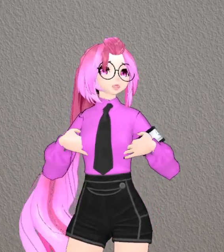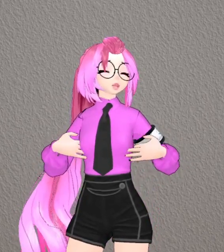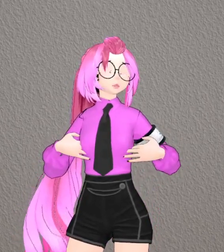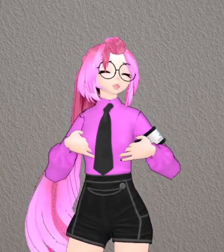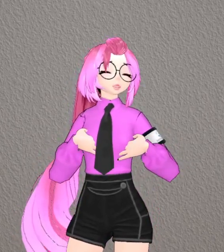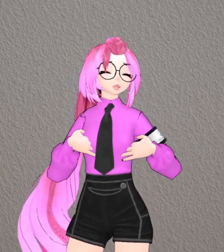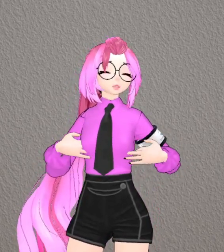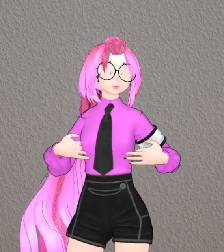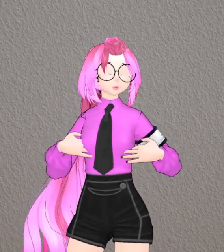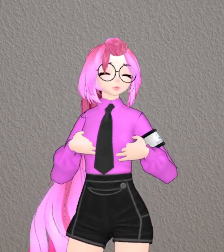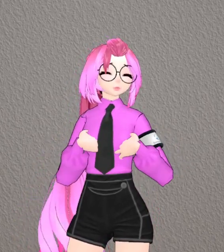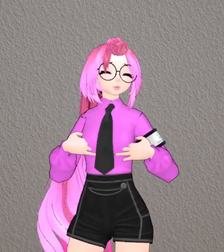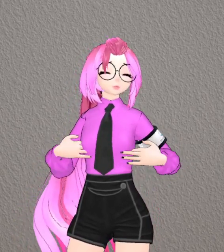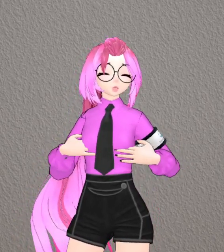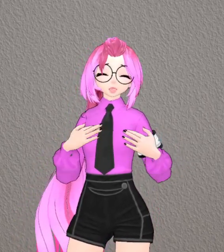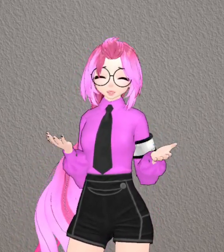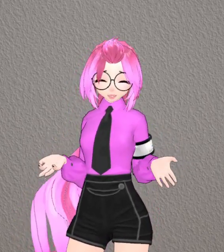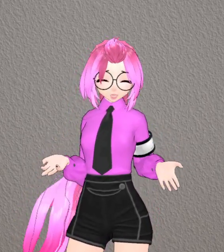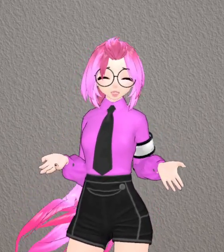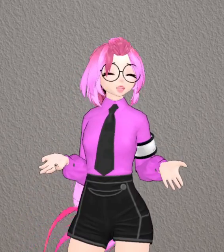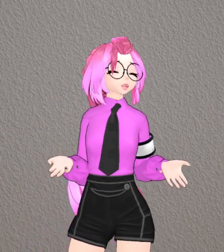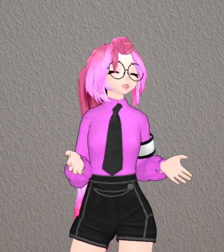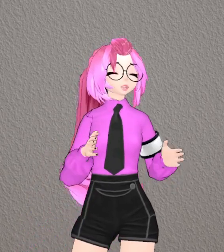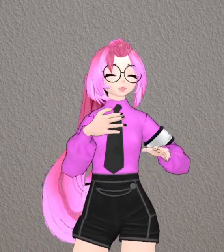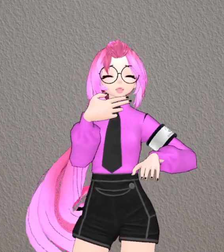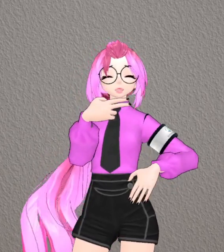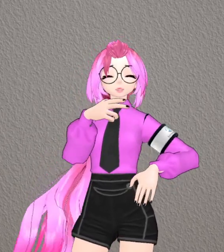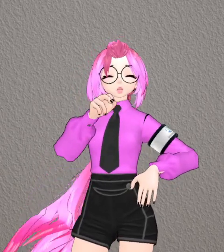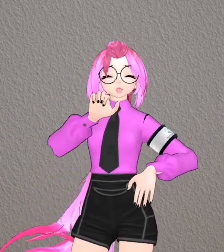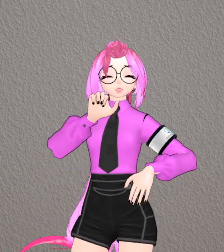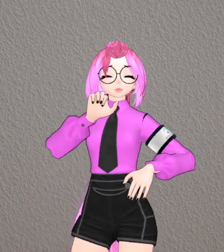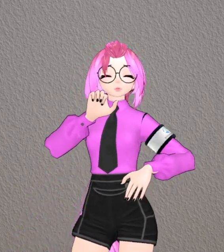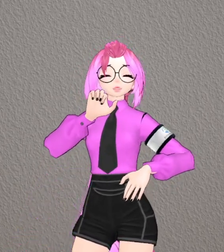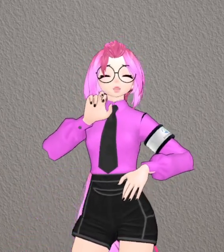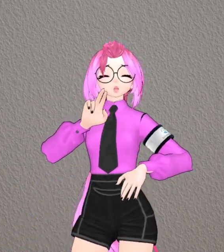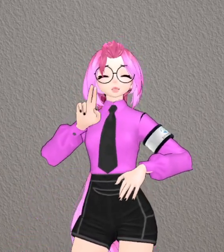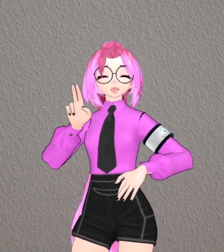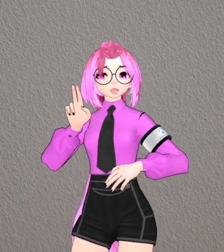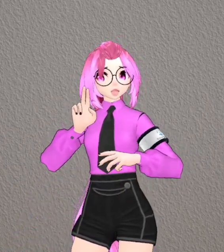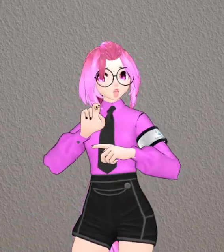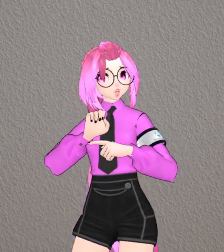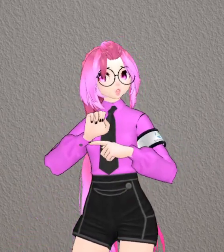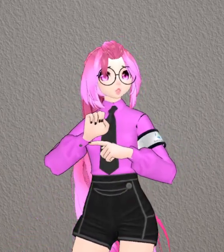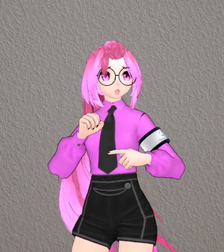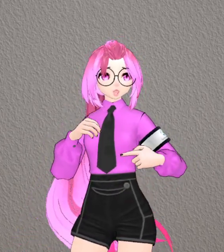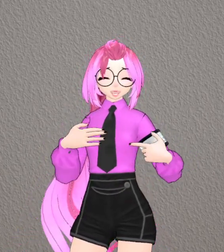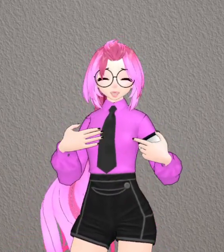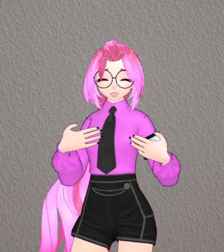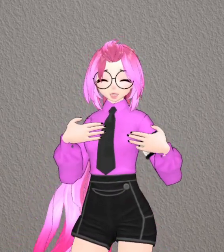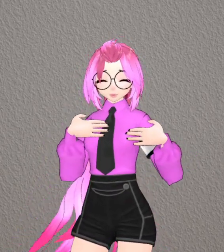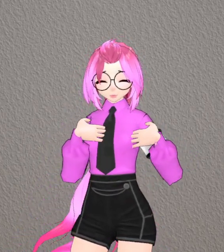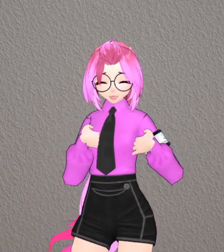Animal. What does this look like? This looks really similar to have. Do you remember how to sign